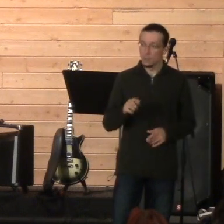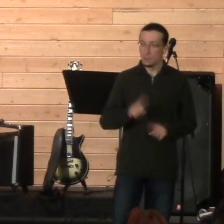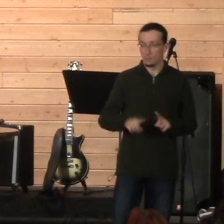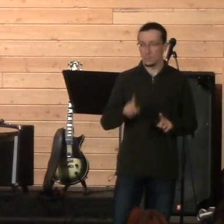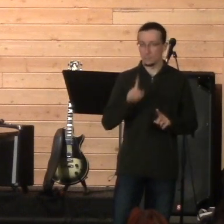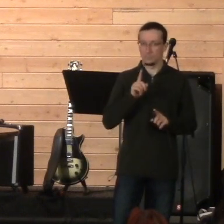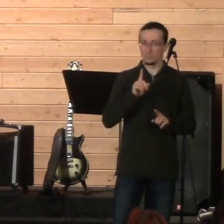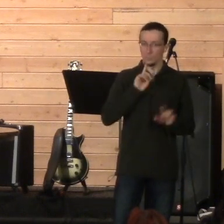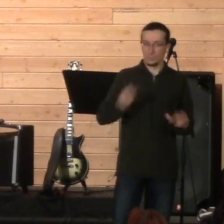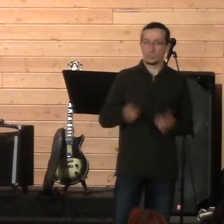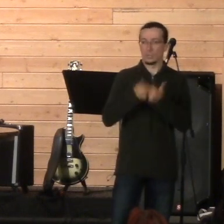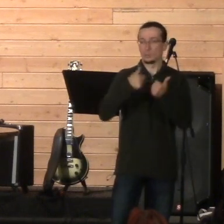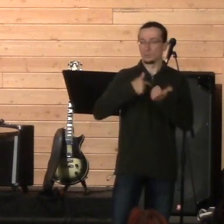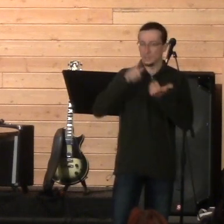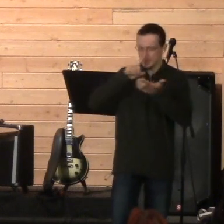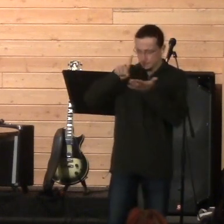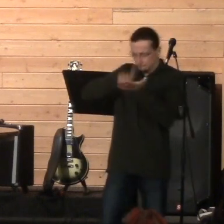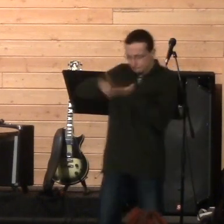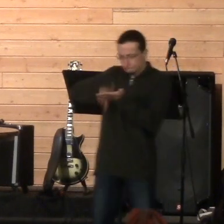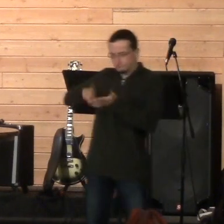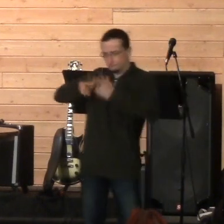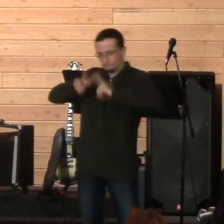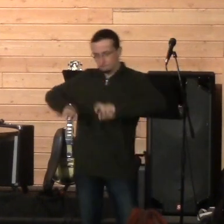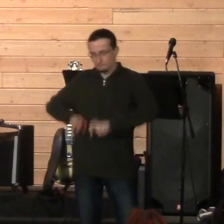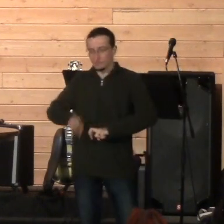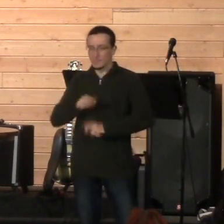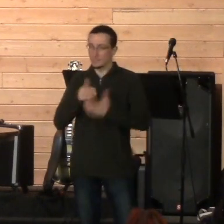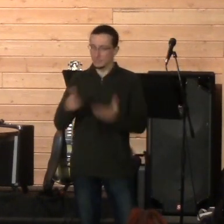actually challenging me to actually look into these things. Why?